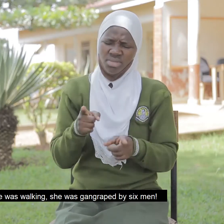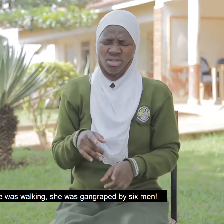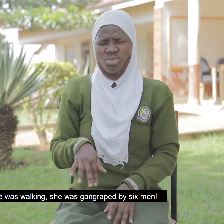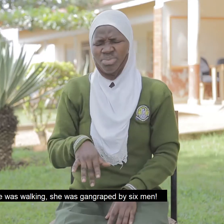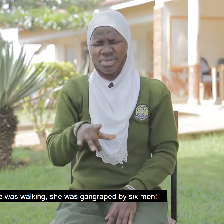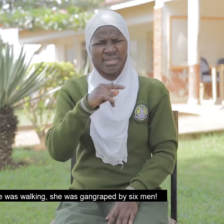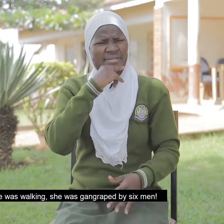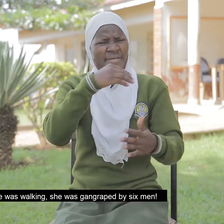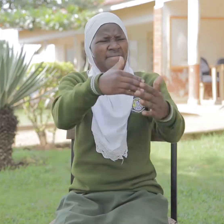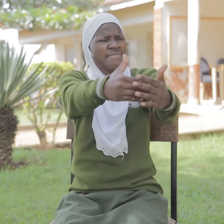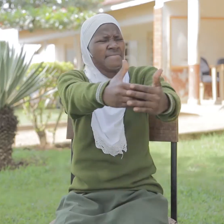men.